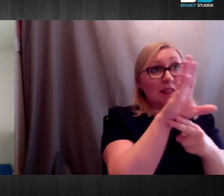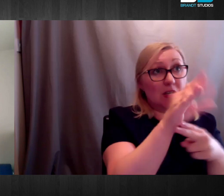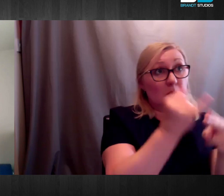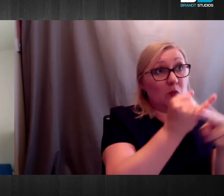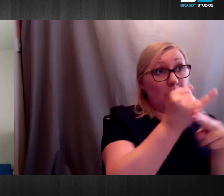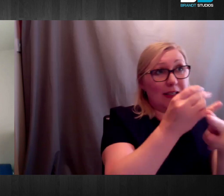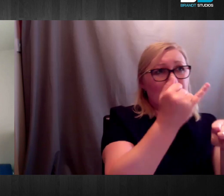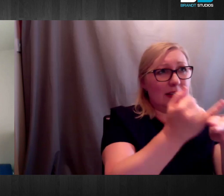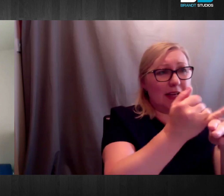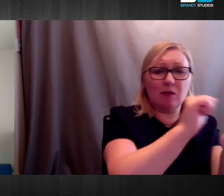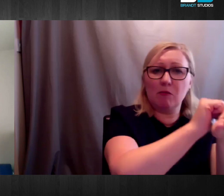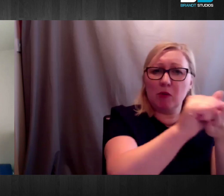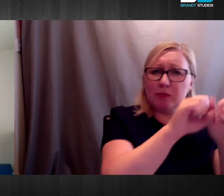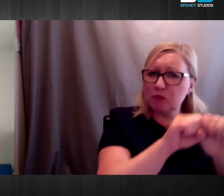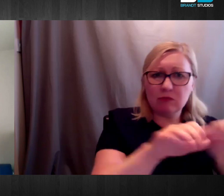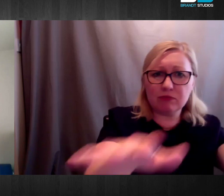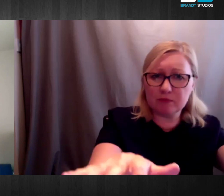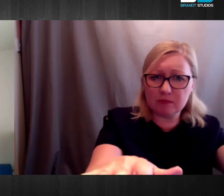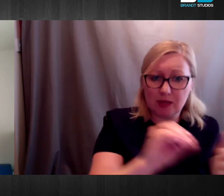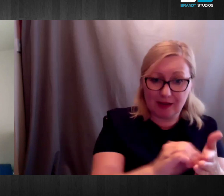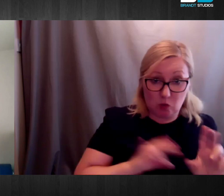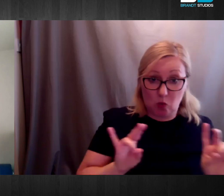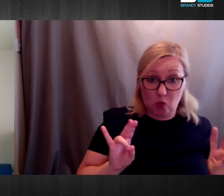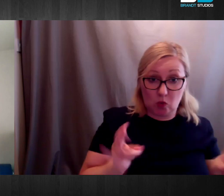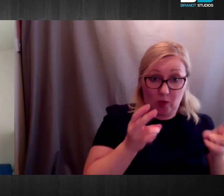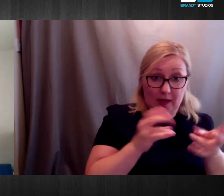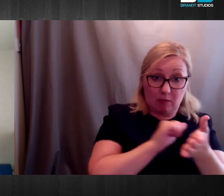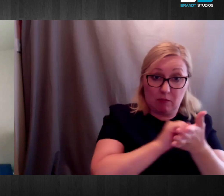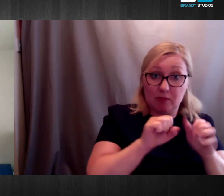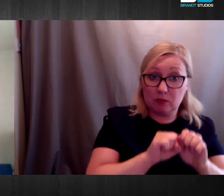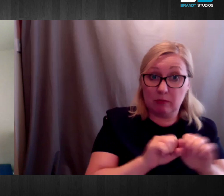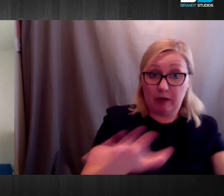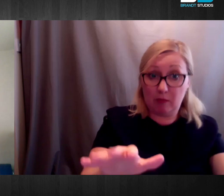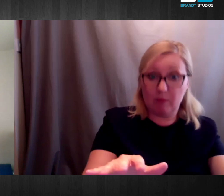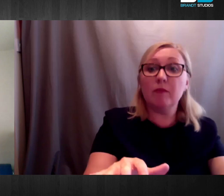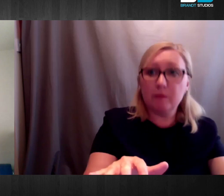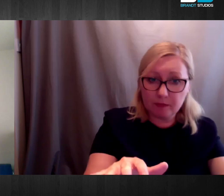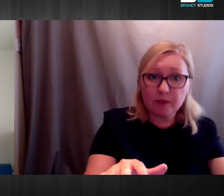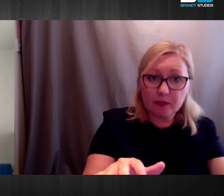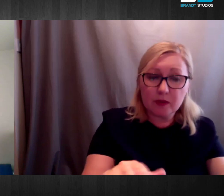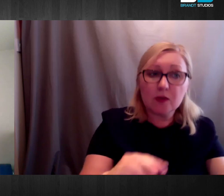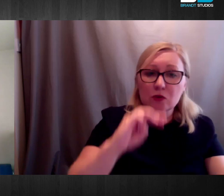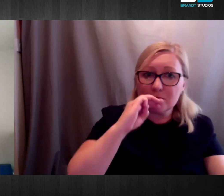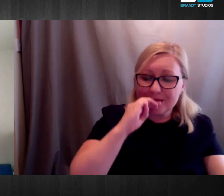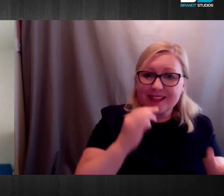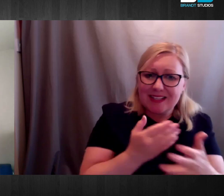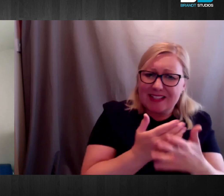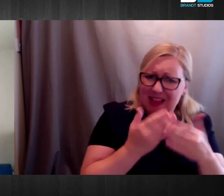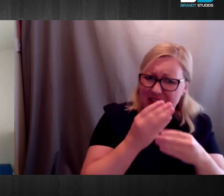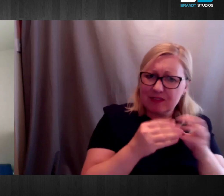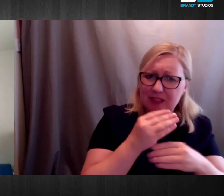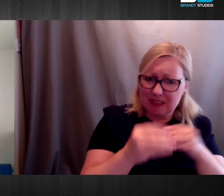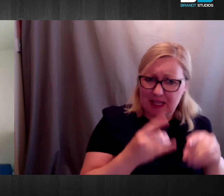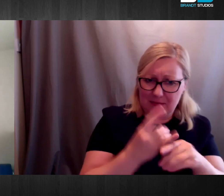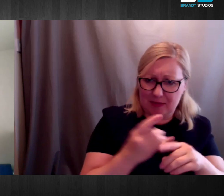So, there have been so many strands to this, whilst we're also trying to maintain as much of